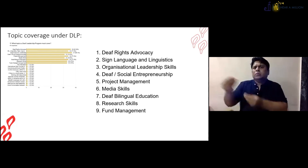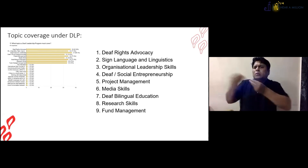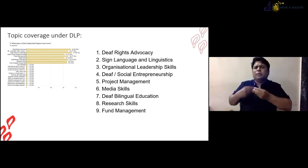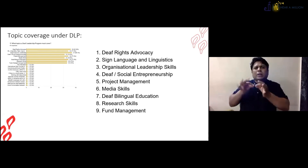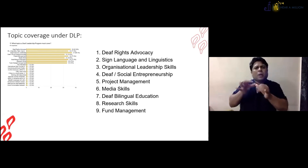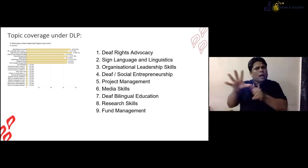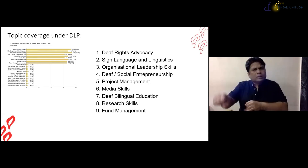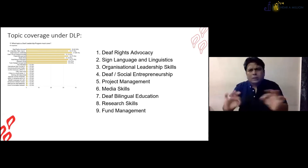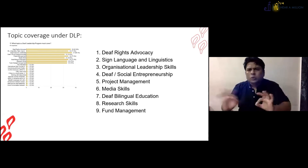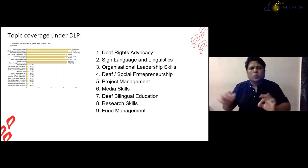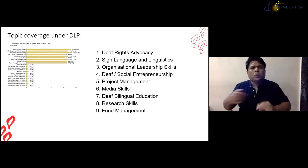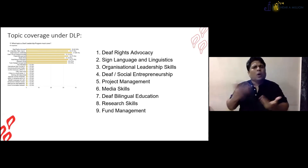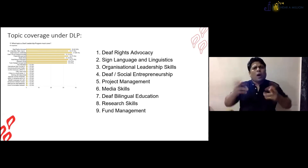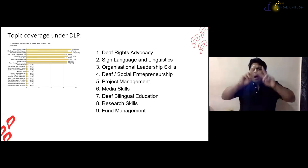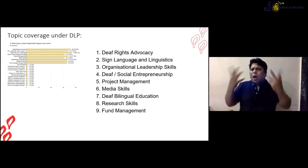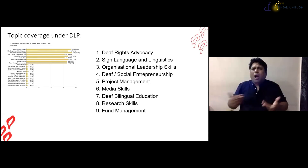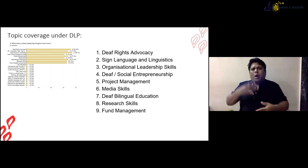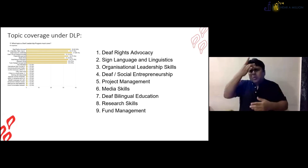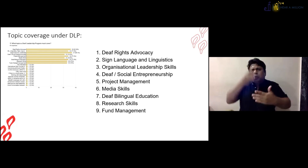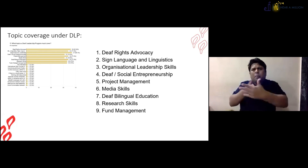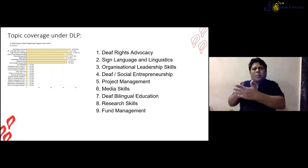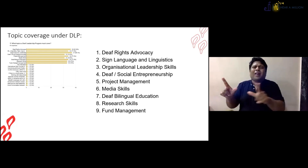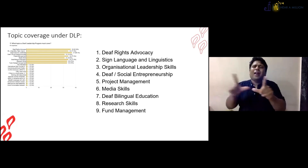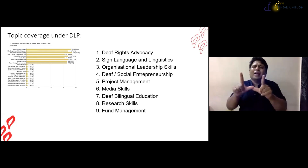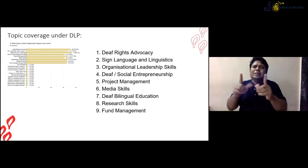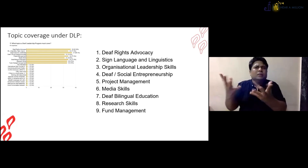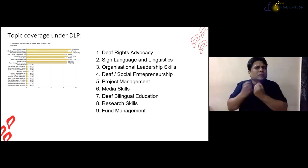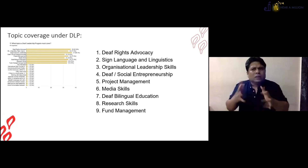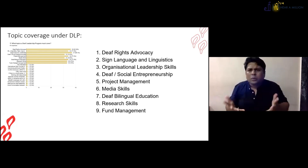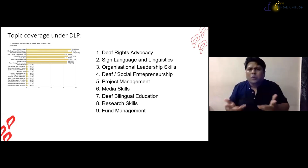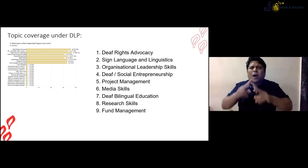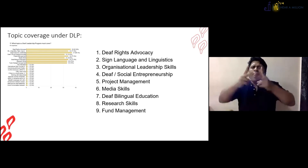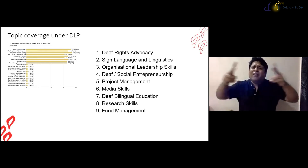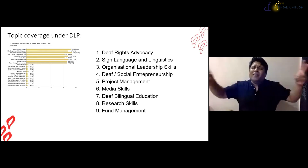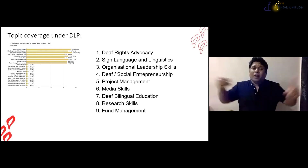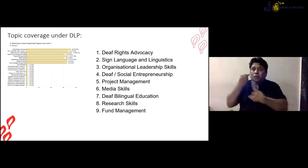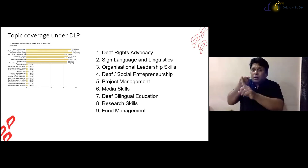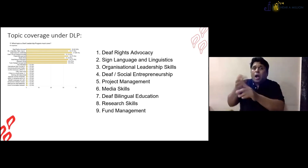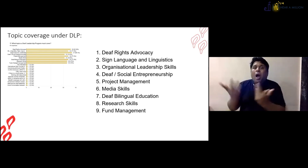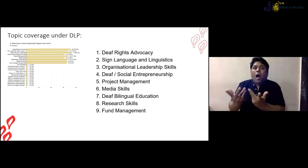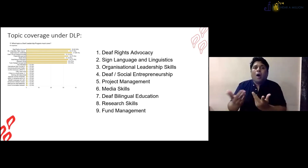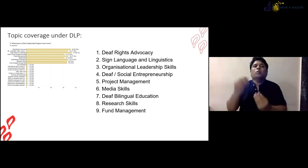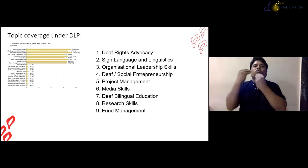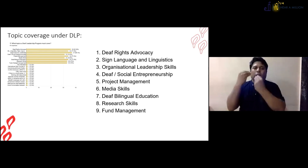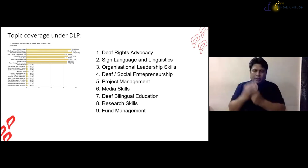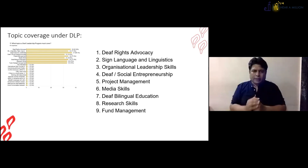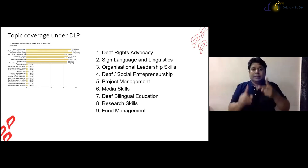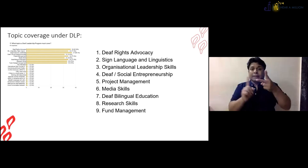advocacy? Knowing about your rights, like interpreter access and different kinds of licenses, etc.